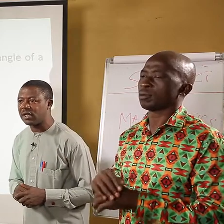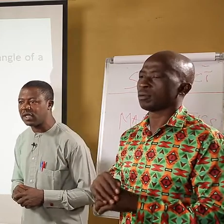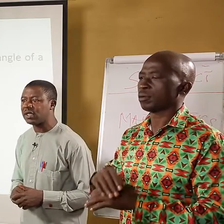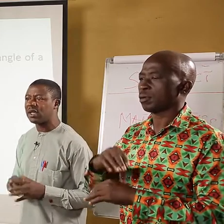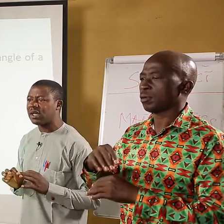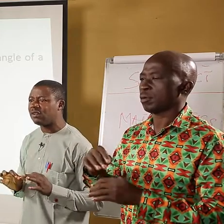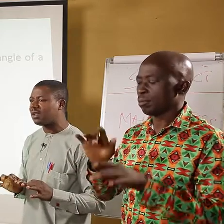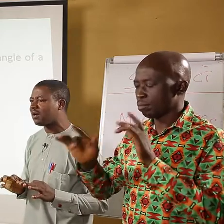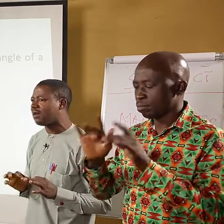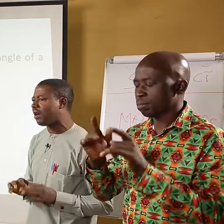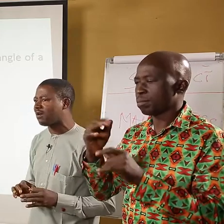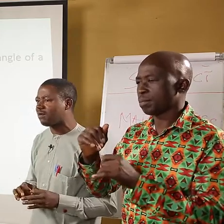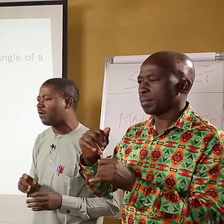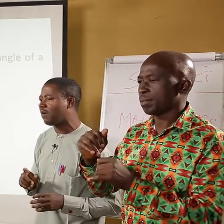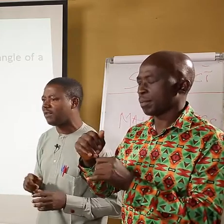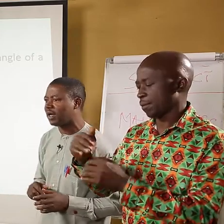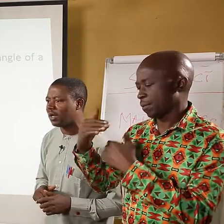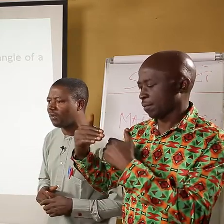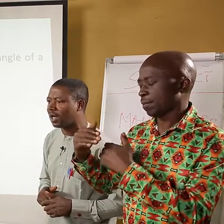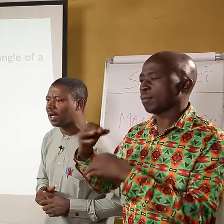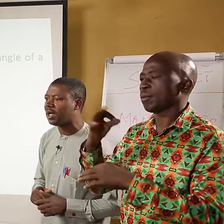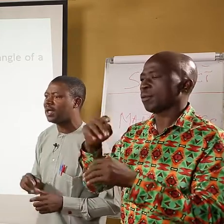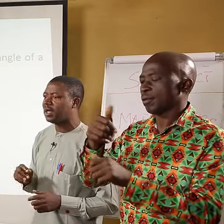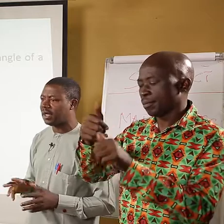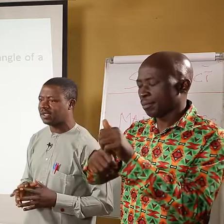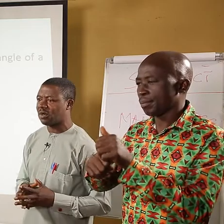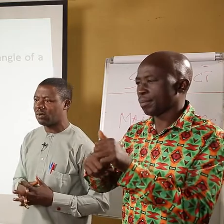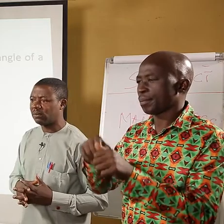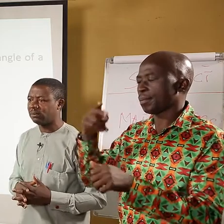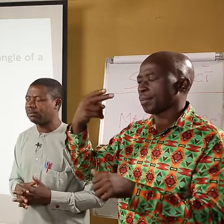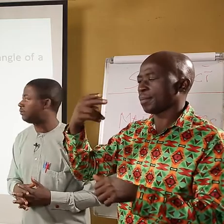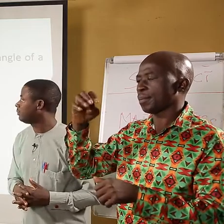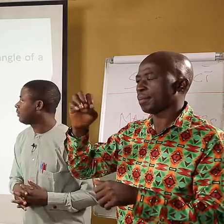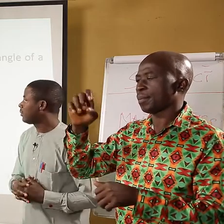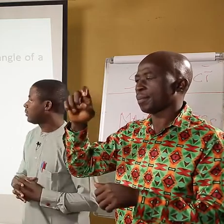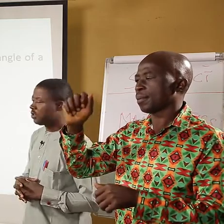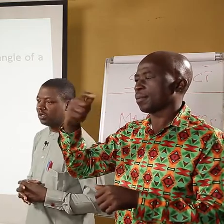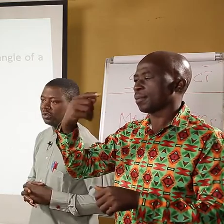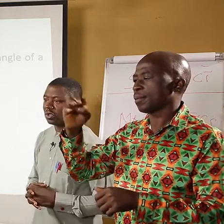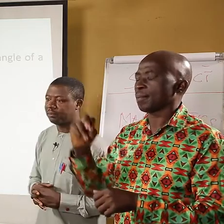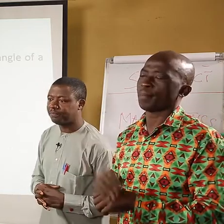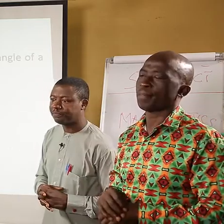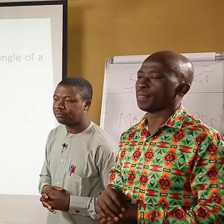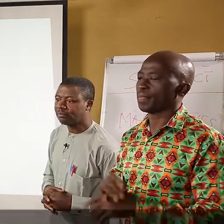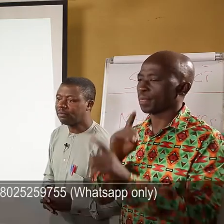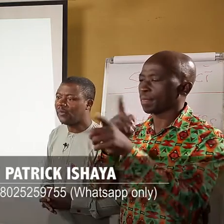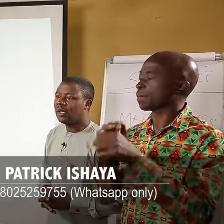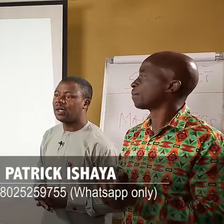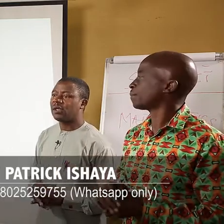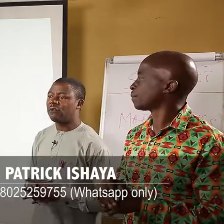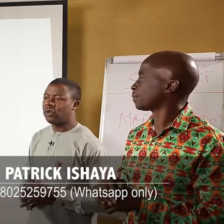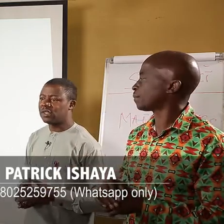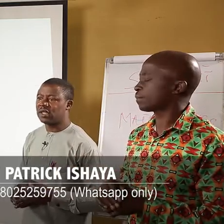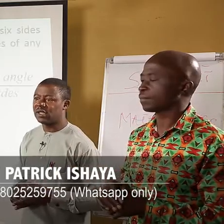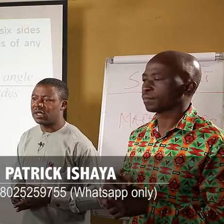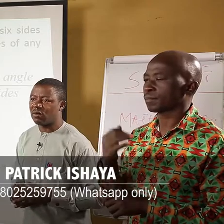of each exterior angle of a regular hexagon. Solution.